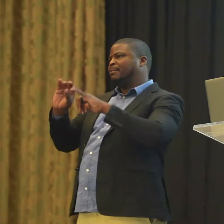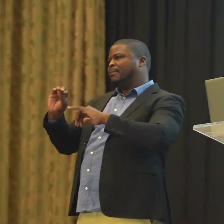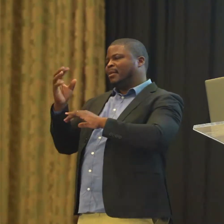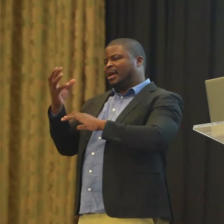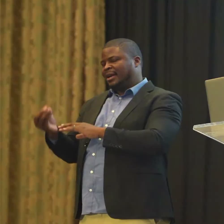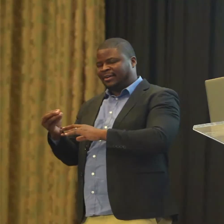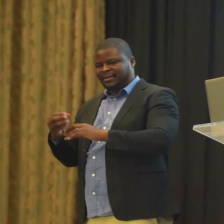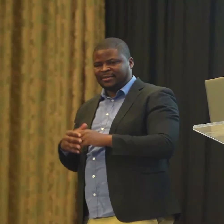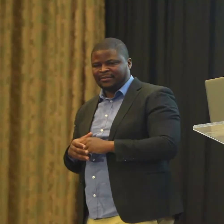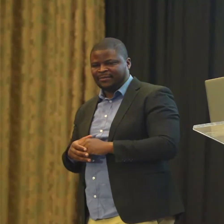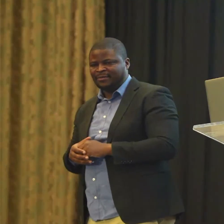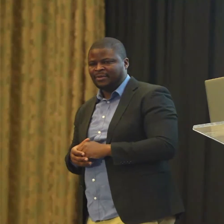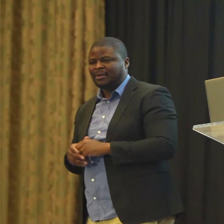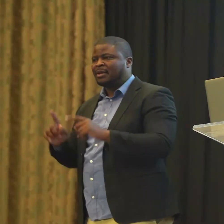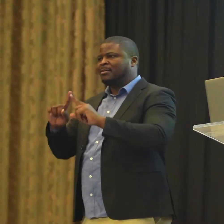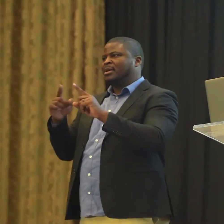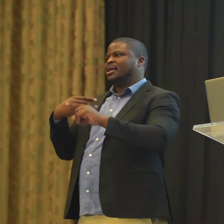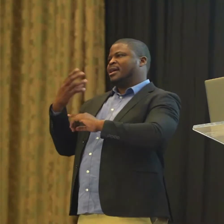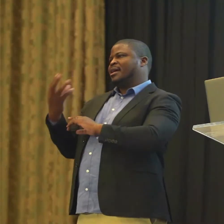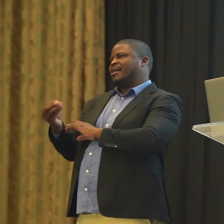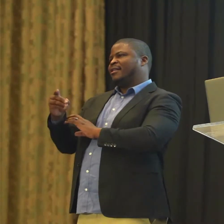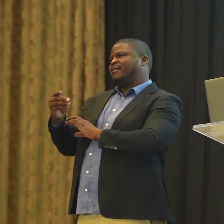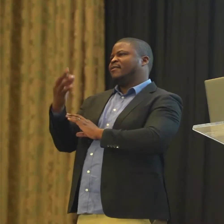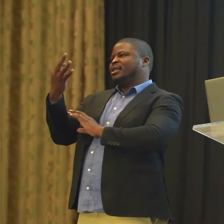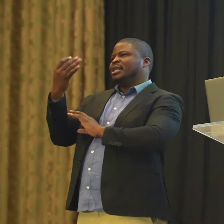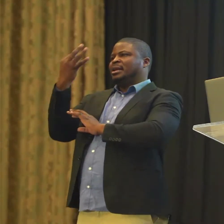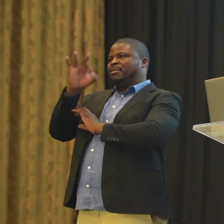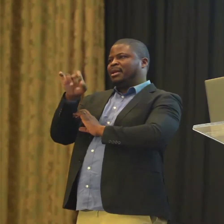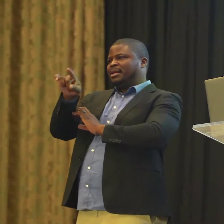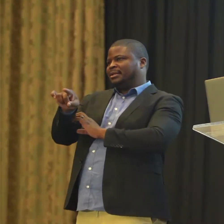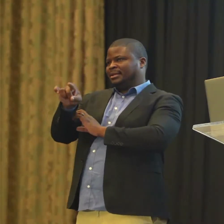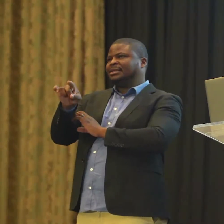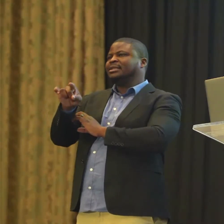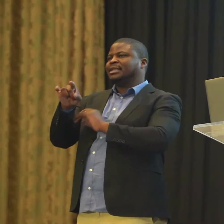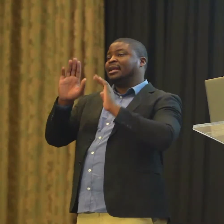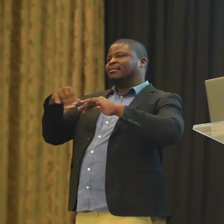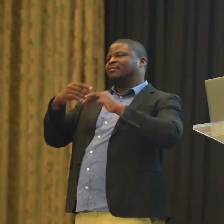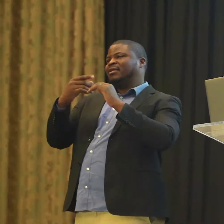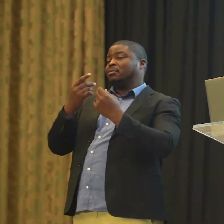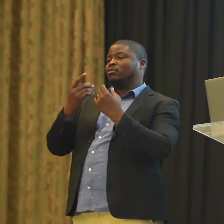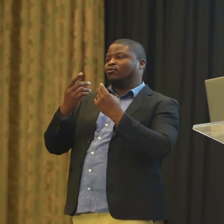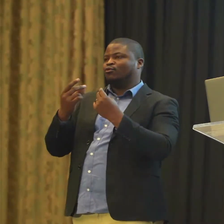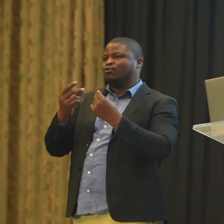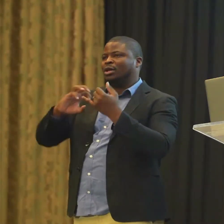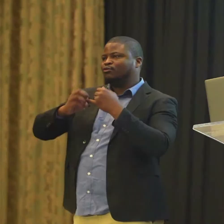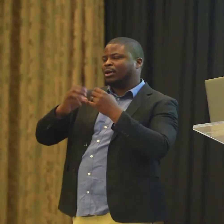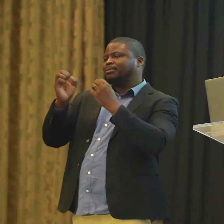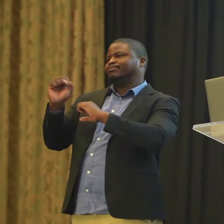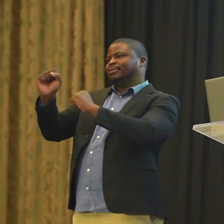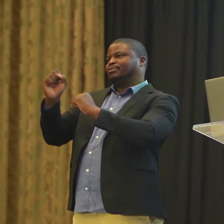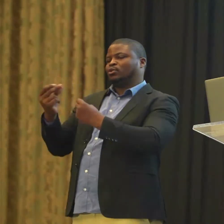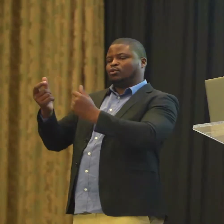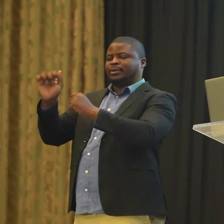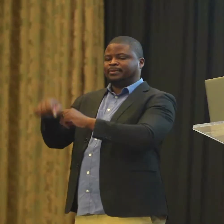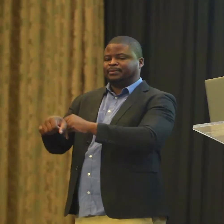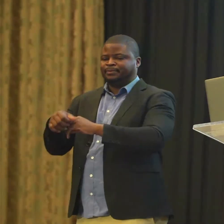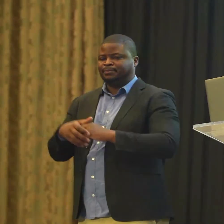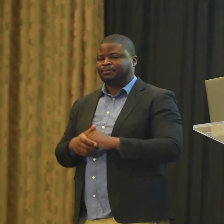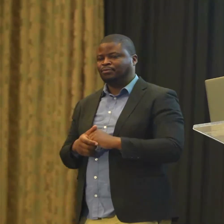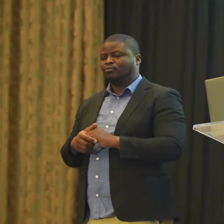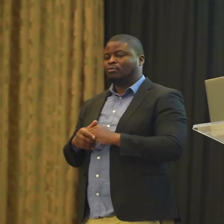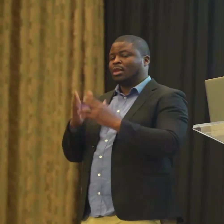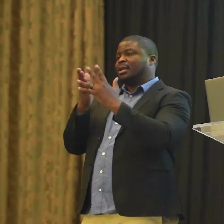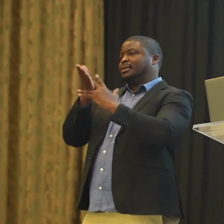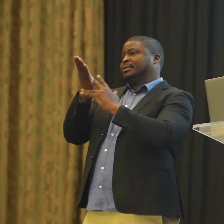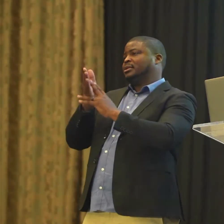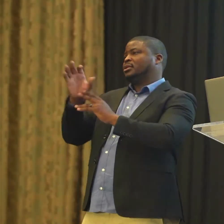I've just got the 3-minute reminders, so I'm going a bit quicker through my slides. Access to OAT or